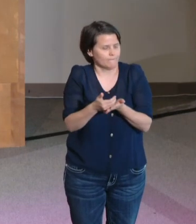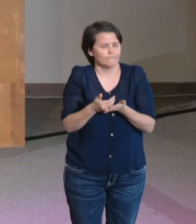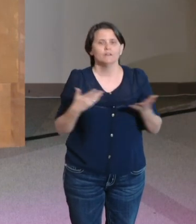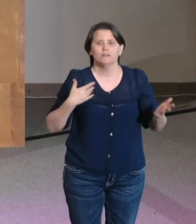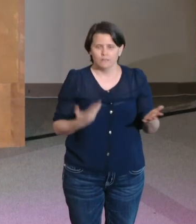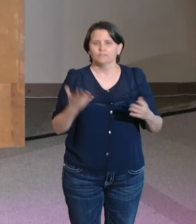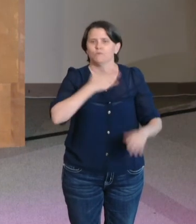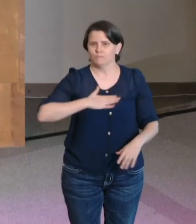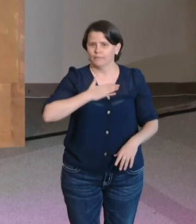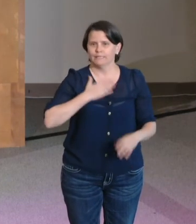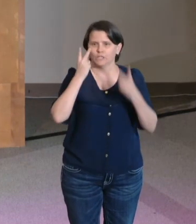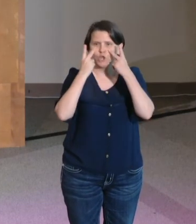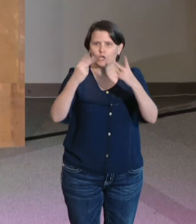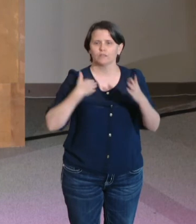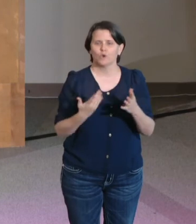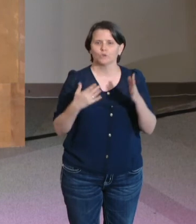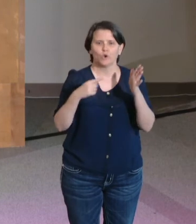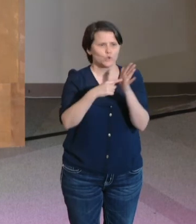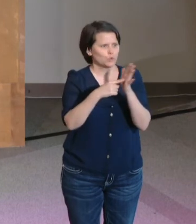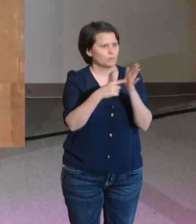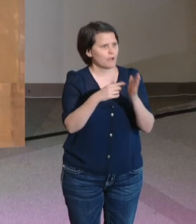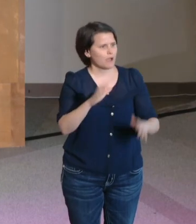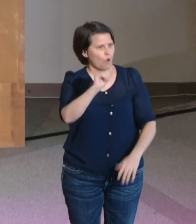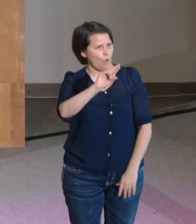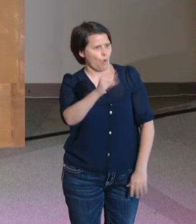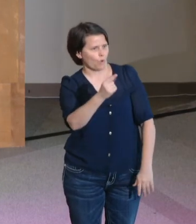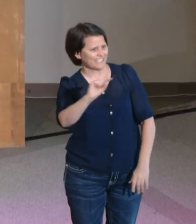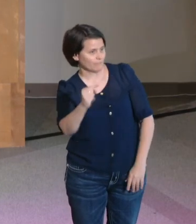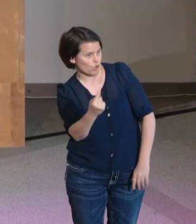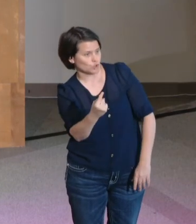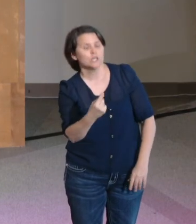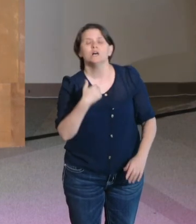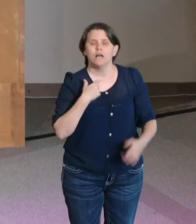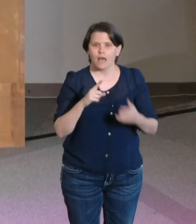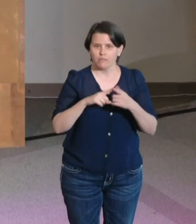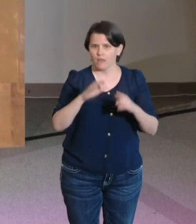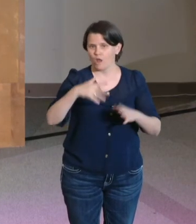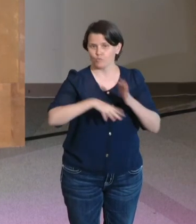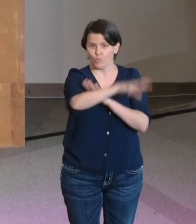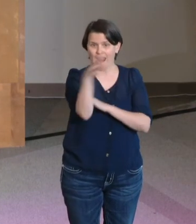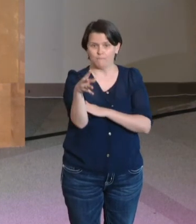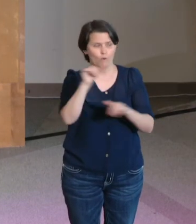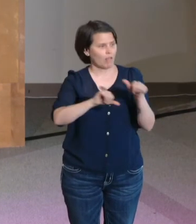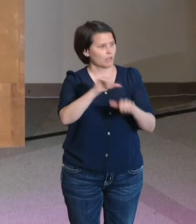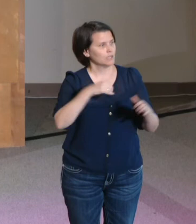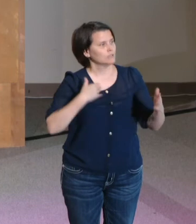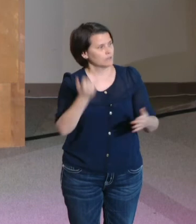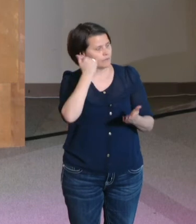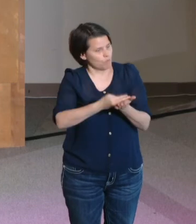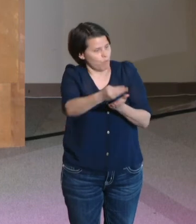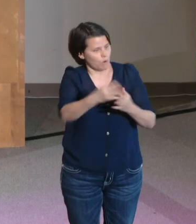check it out there. The supplies are due back by August 1st. Rainbow Fellowship is out there. T-shirts, if you bought them already, they're